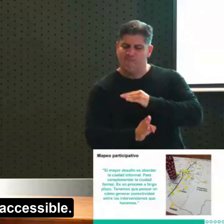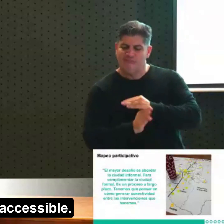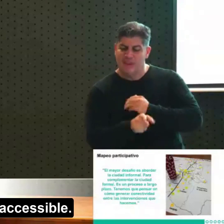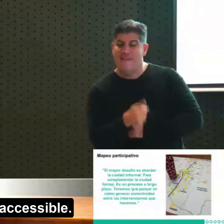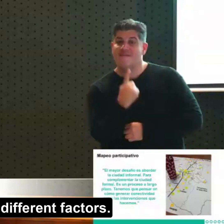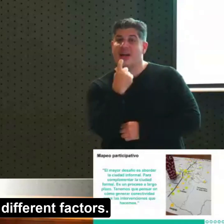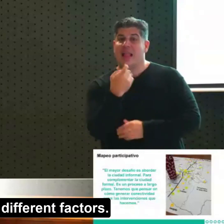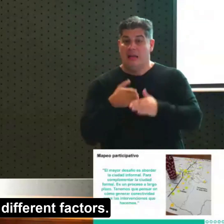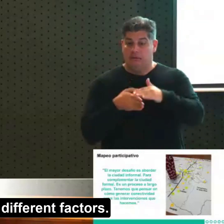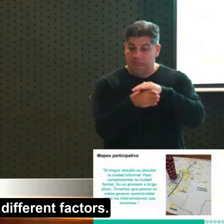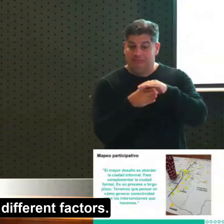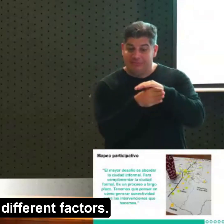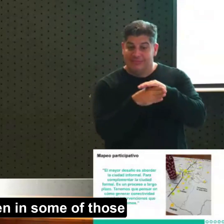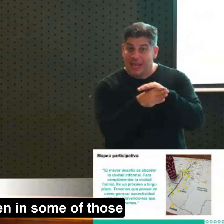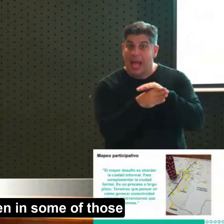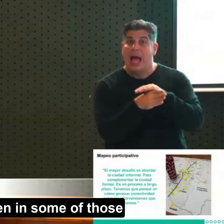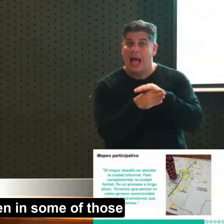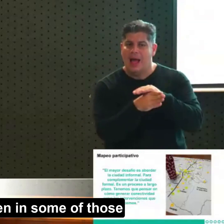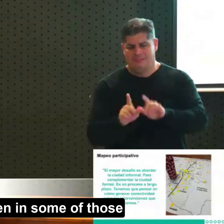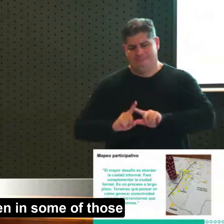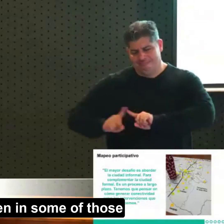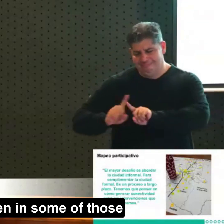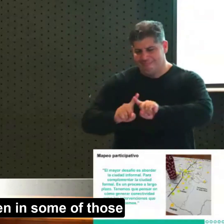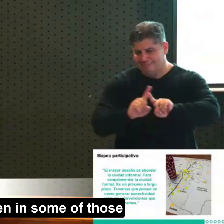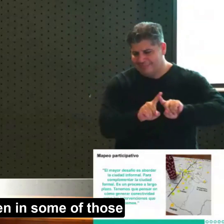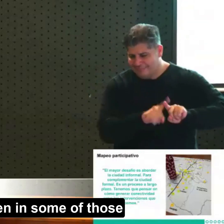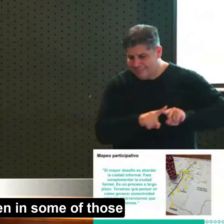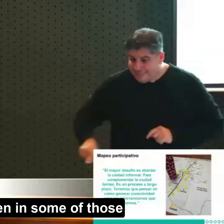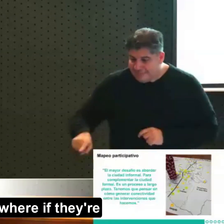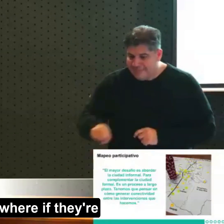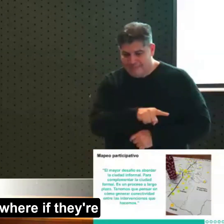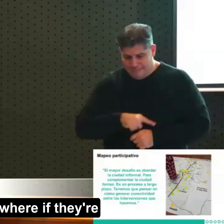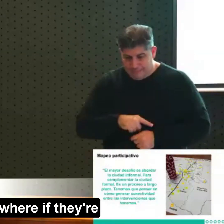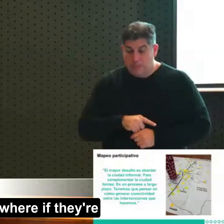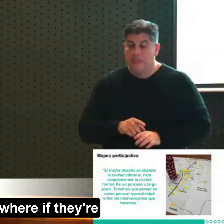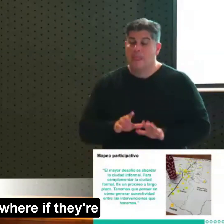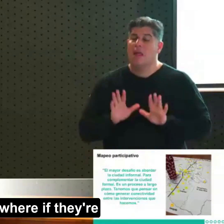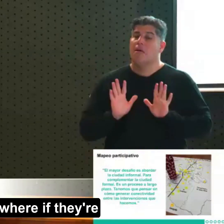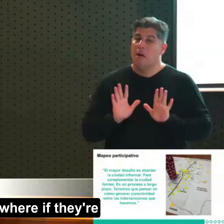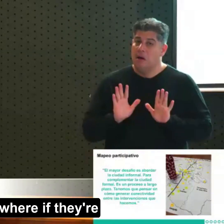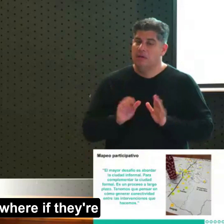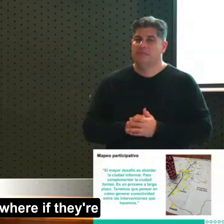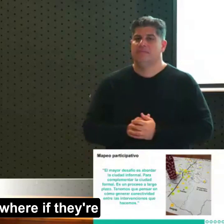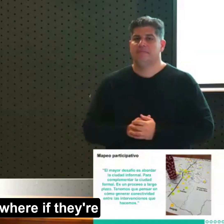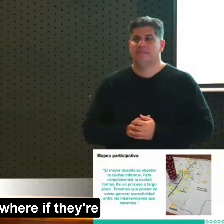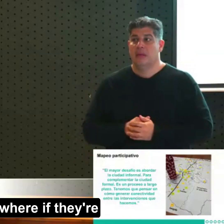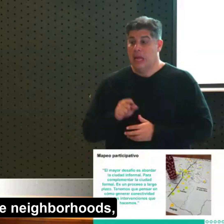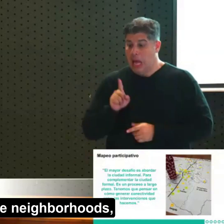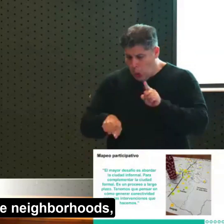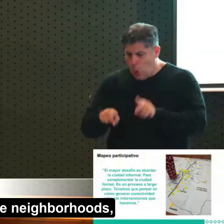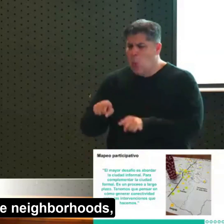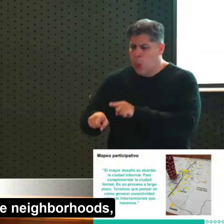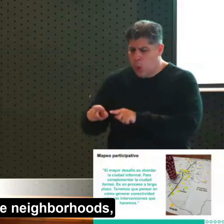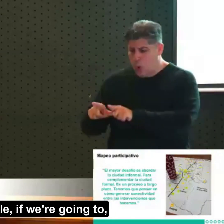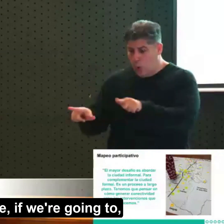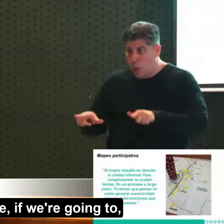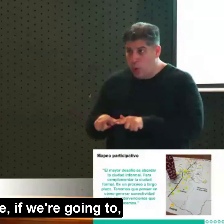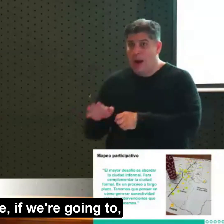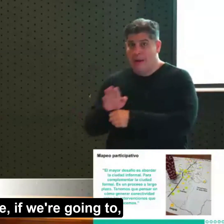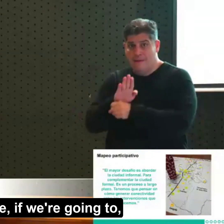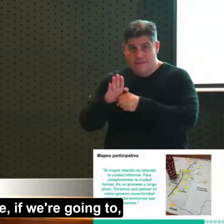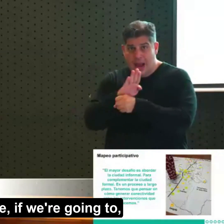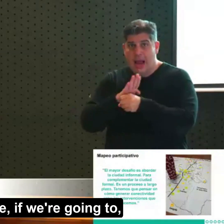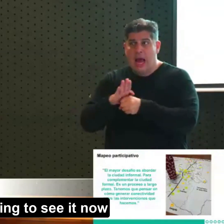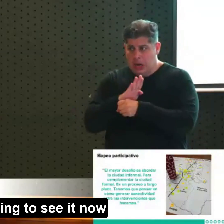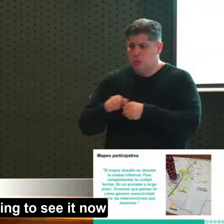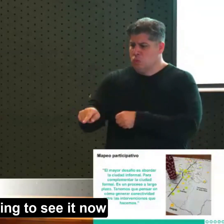be accessible. And we have different factors there, even in some of those places where if they're accessible neighborhoods, for